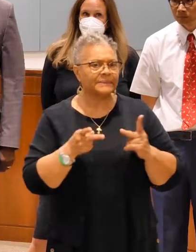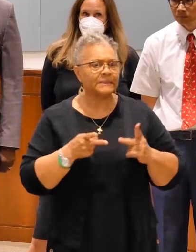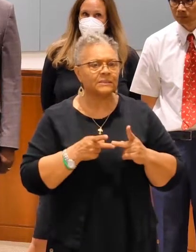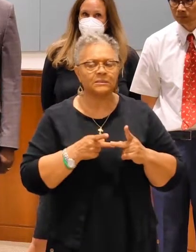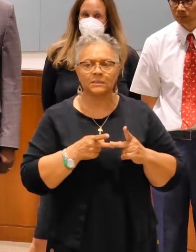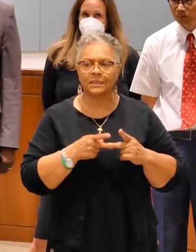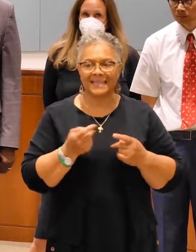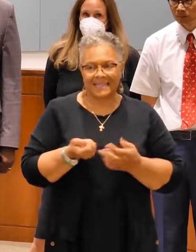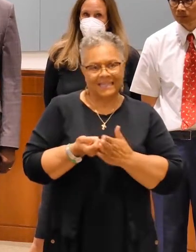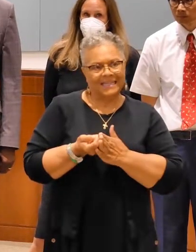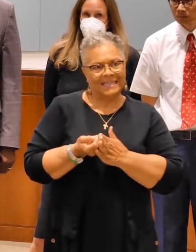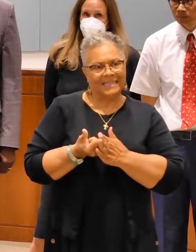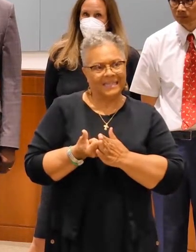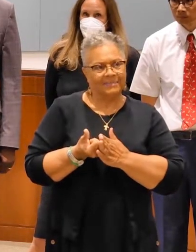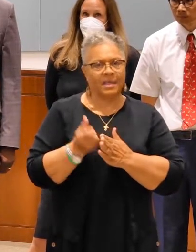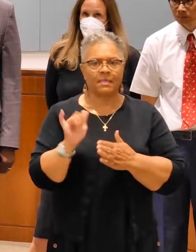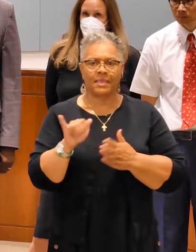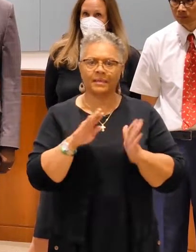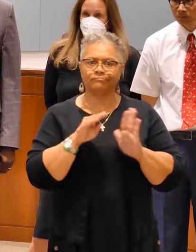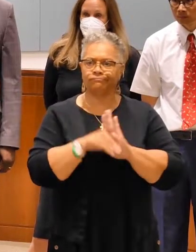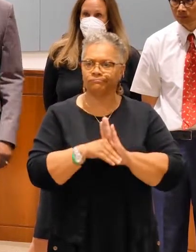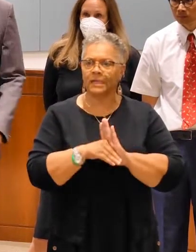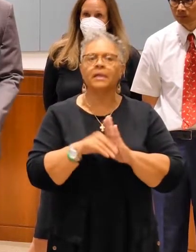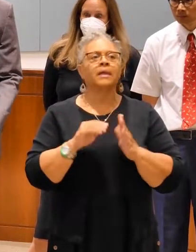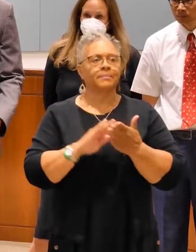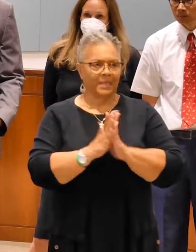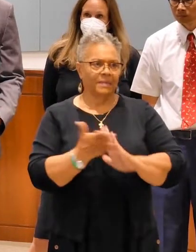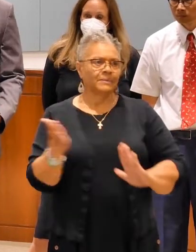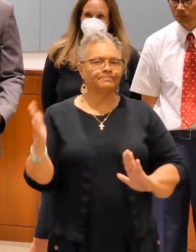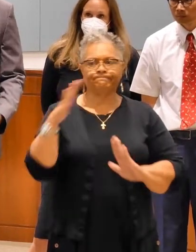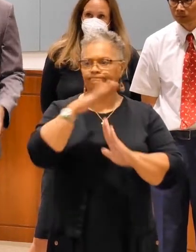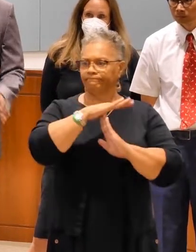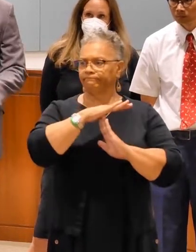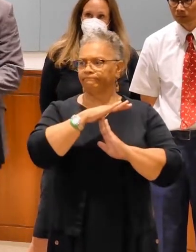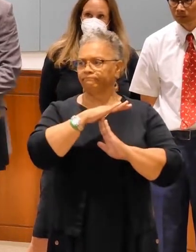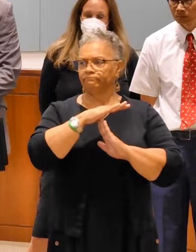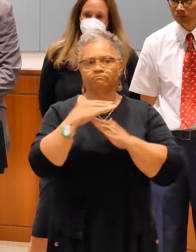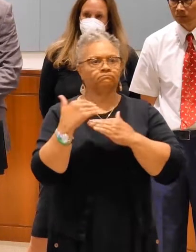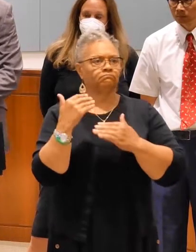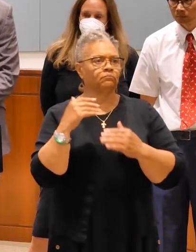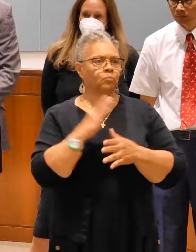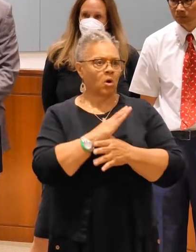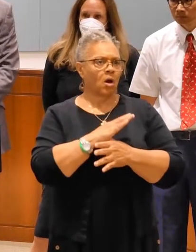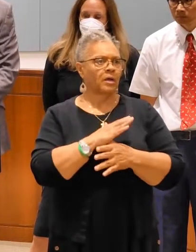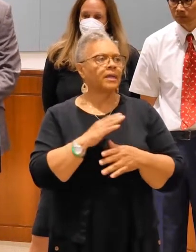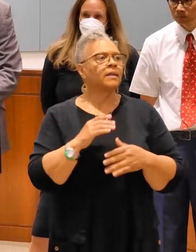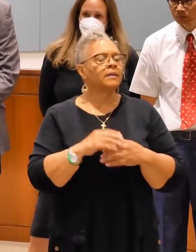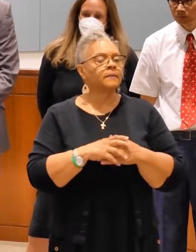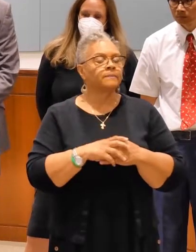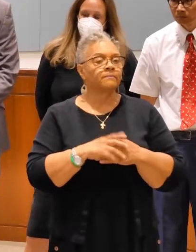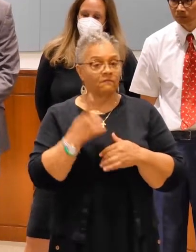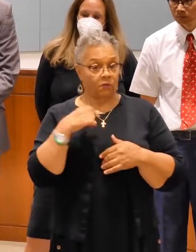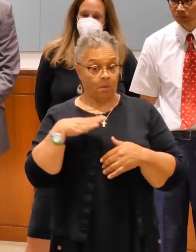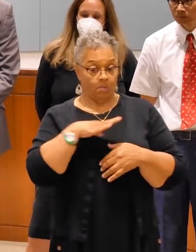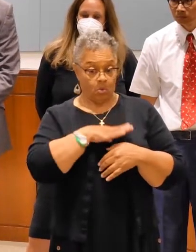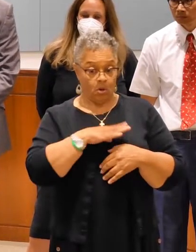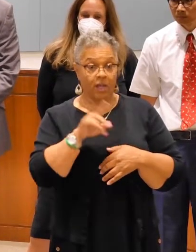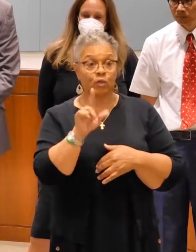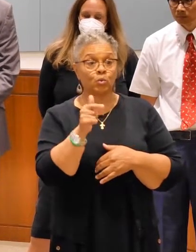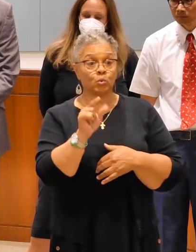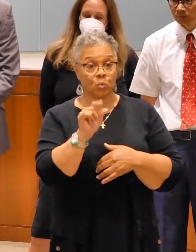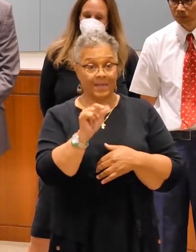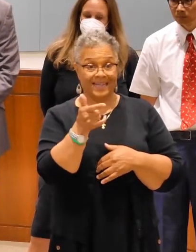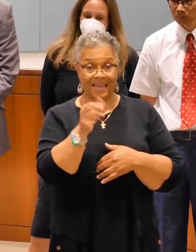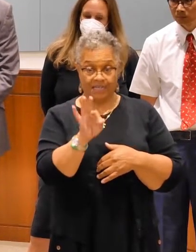deficit became an immediate priority, top priority for myself and the board. And in late 2019, working collaboratively with our